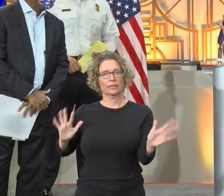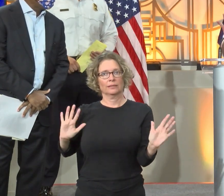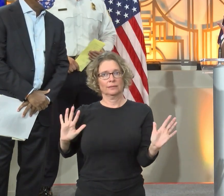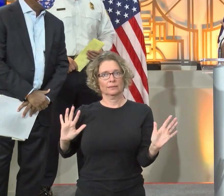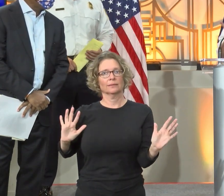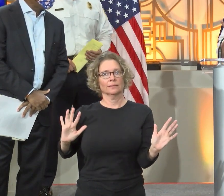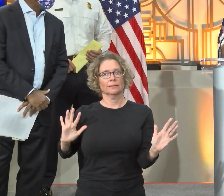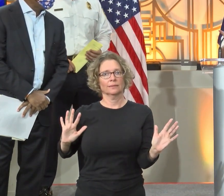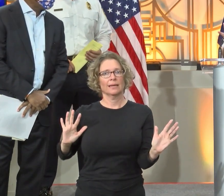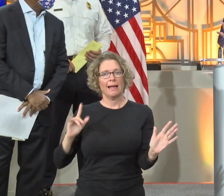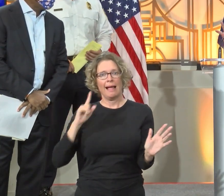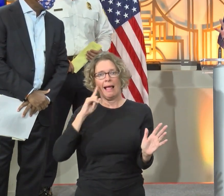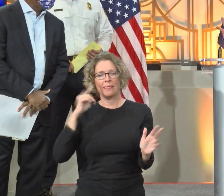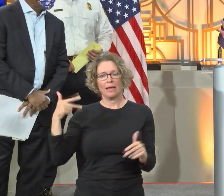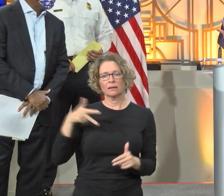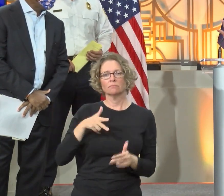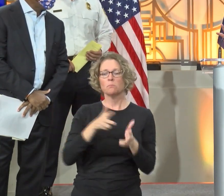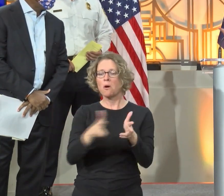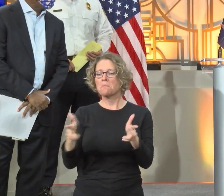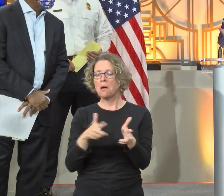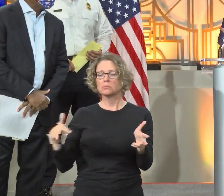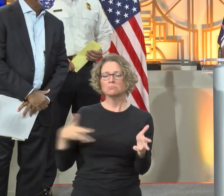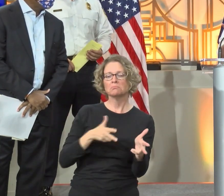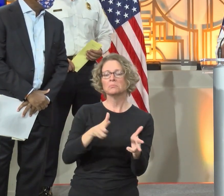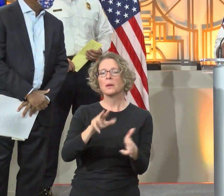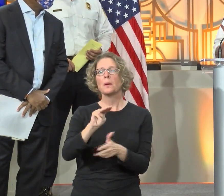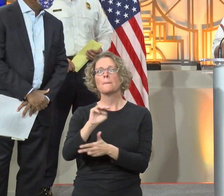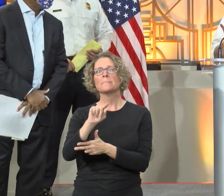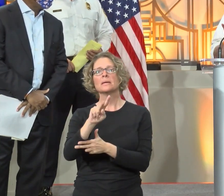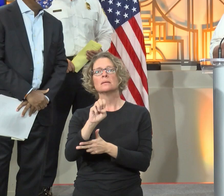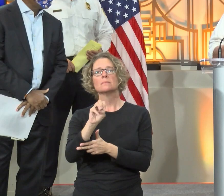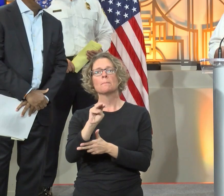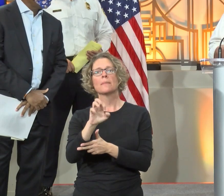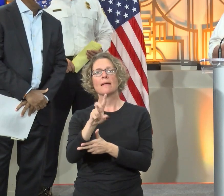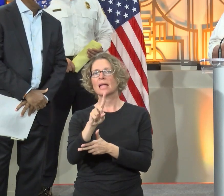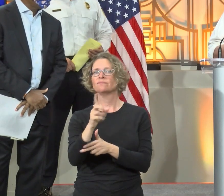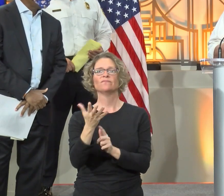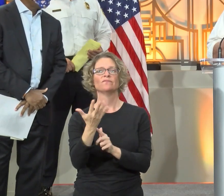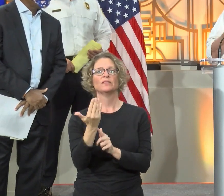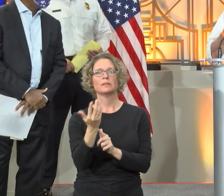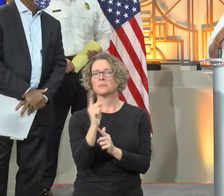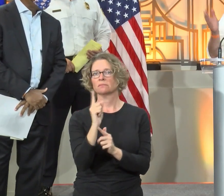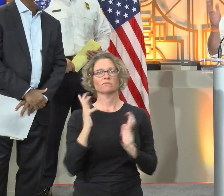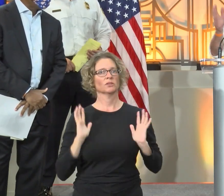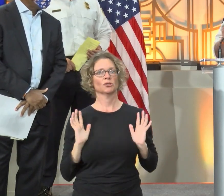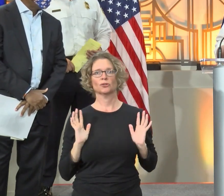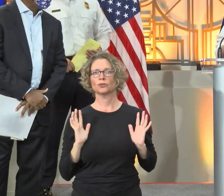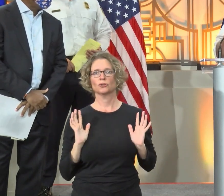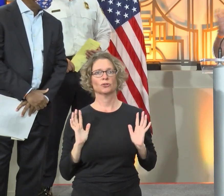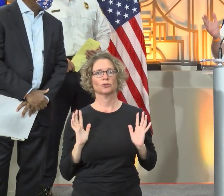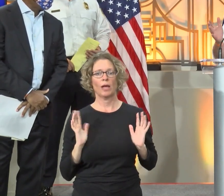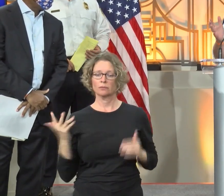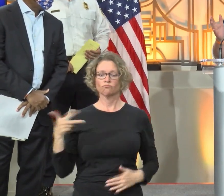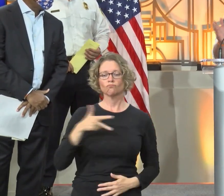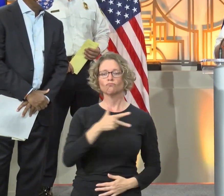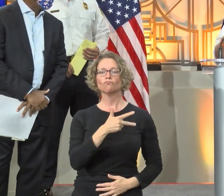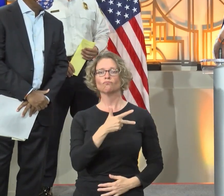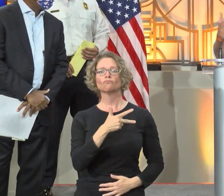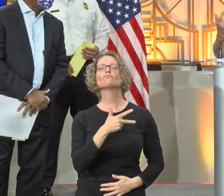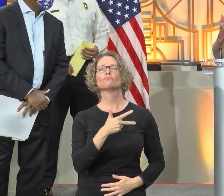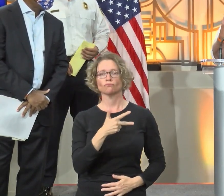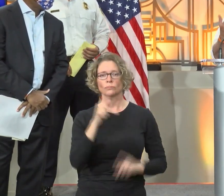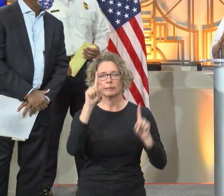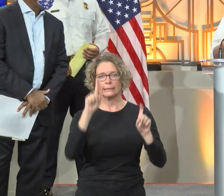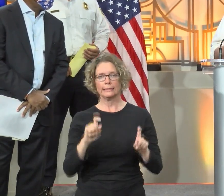I think I was in the parking lot at Minute Maid for no more than 15 minutes. I got on, got brought right up. I was the fifth car in